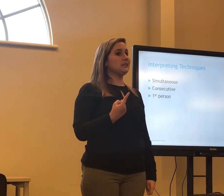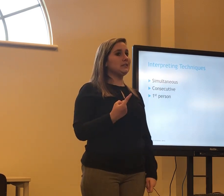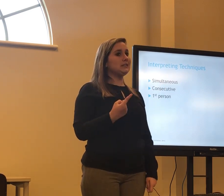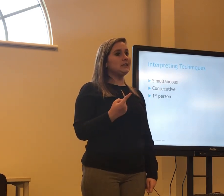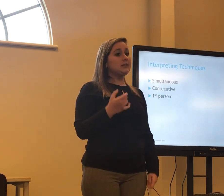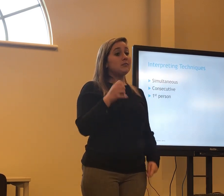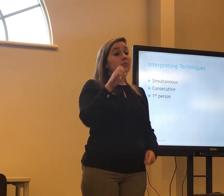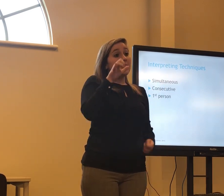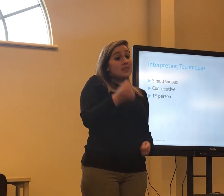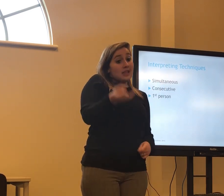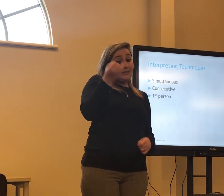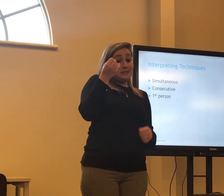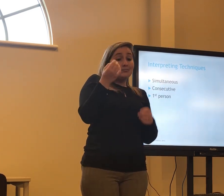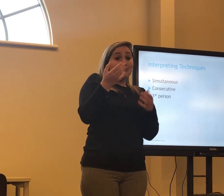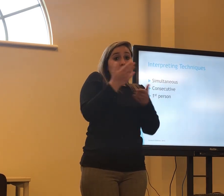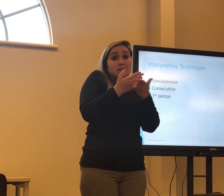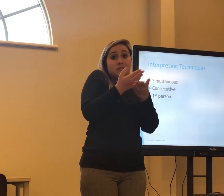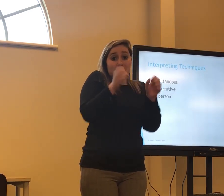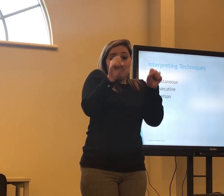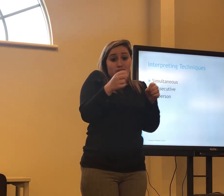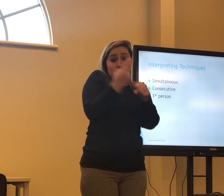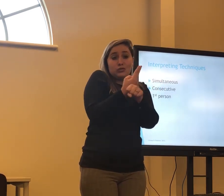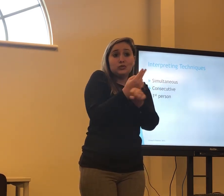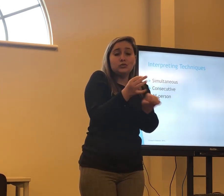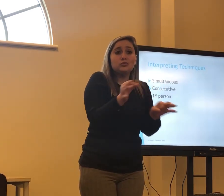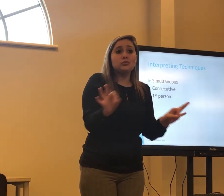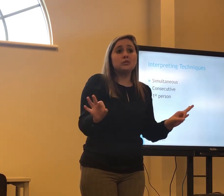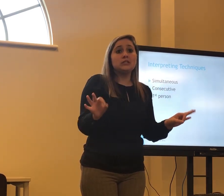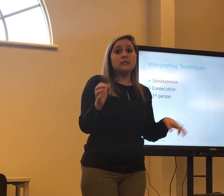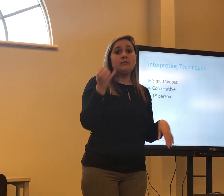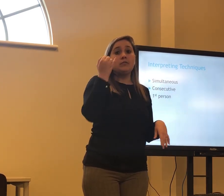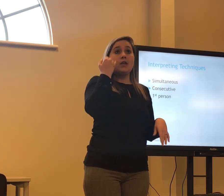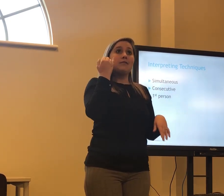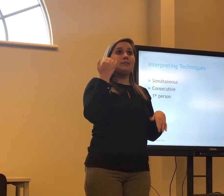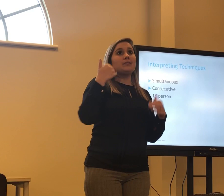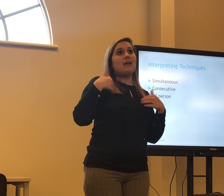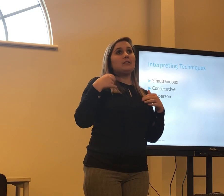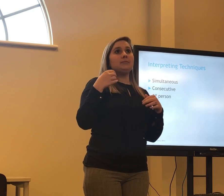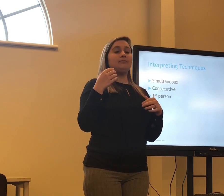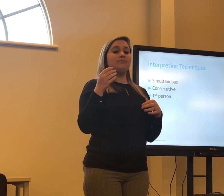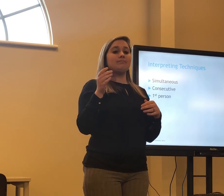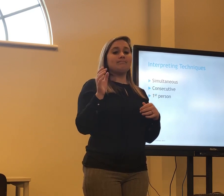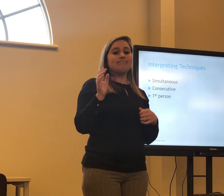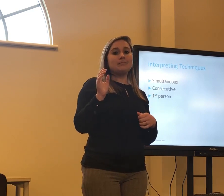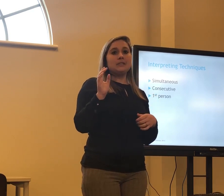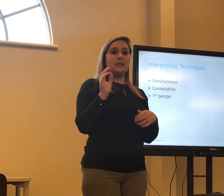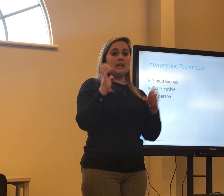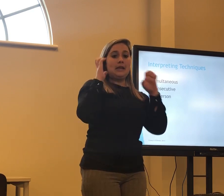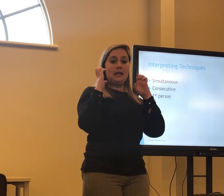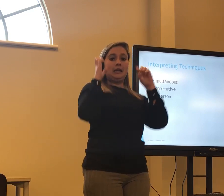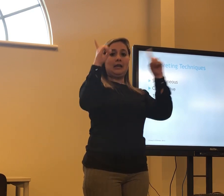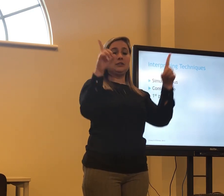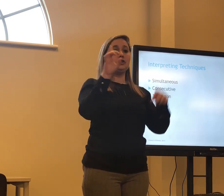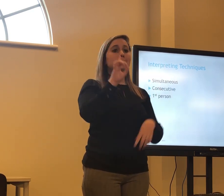especially when you have, like I said, you're higher educated, professional deaf. First person is great.